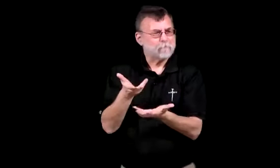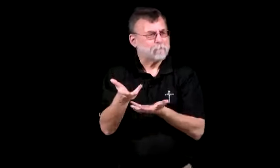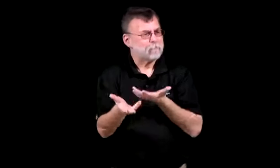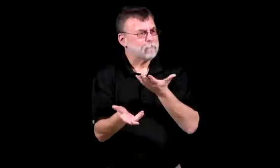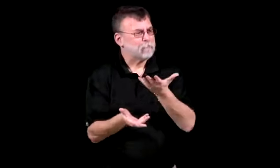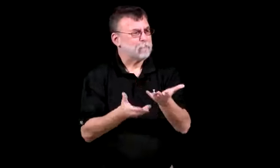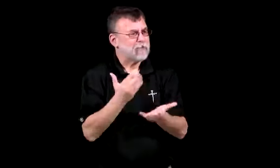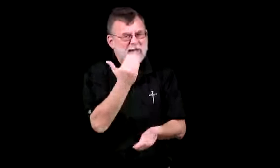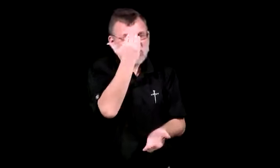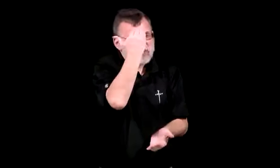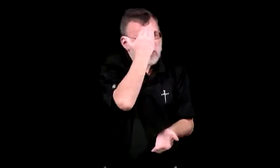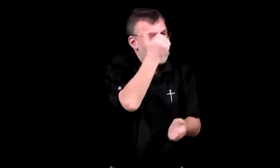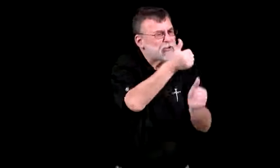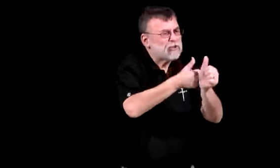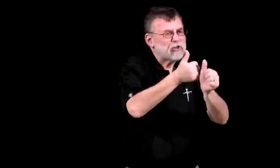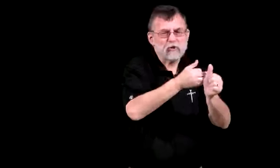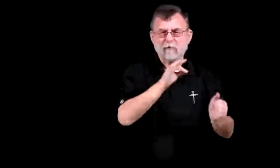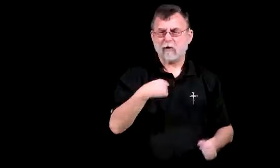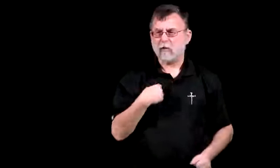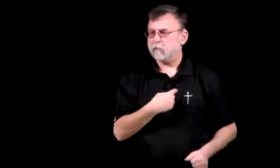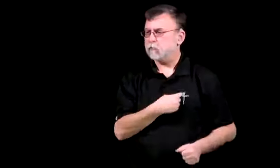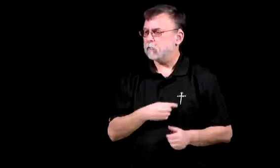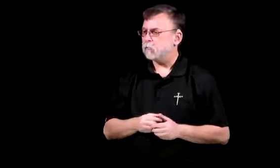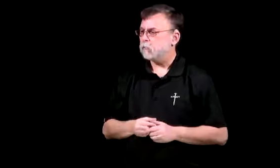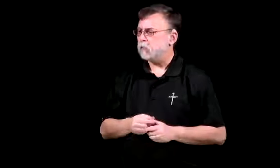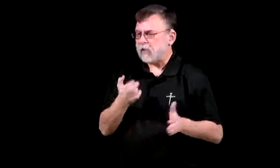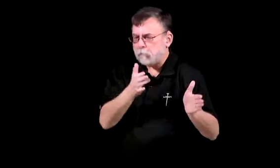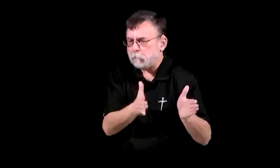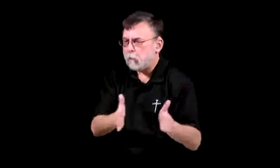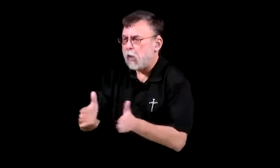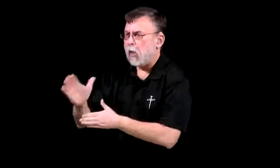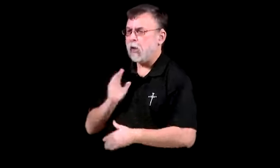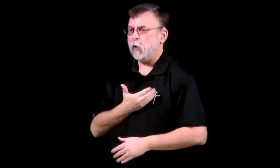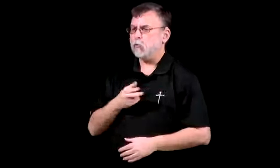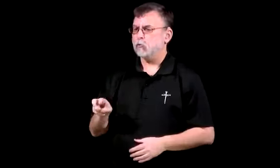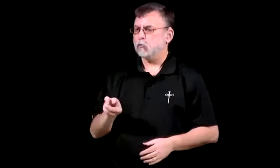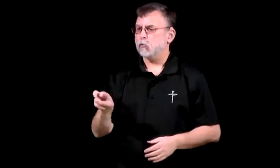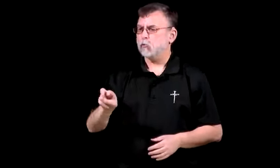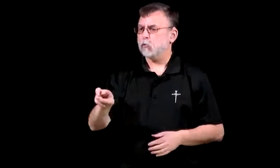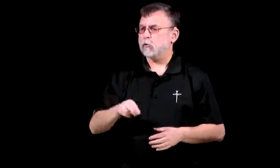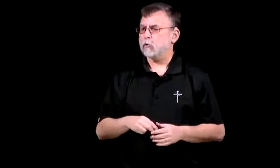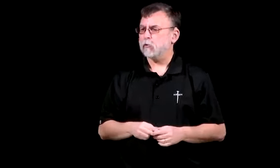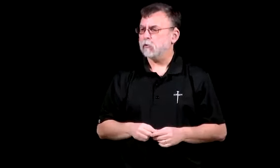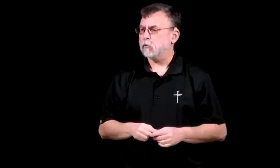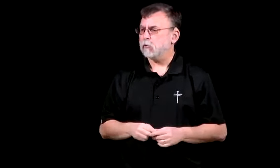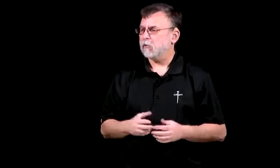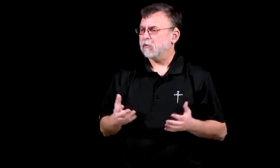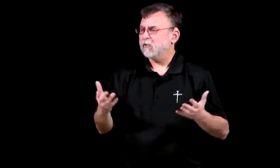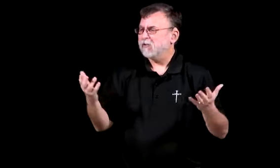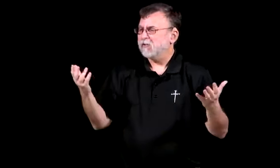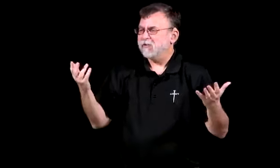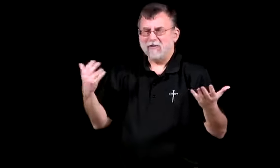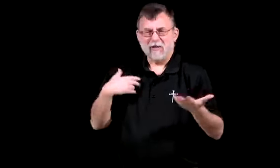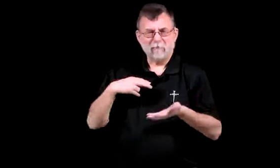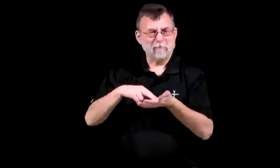God wants that relationship with you. And he knows each of us. And he planned our journey. And he planned our